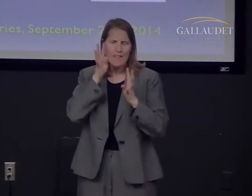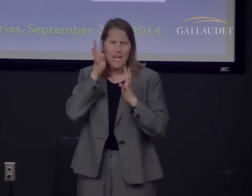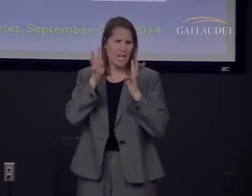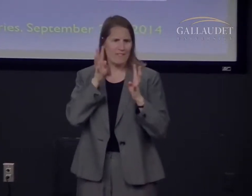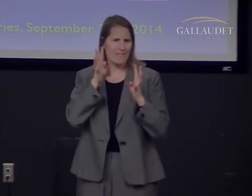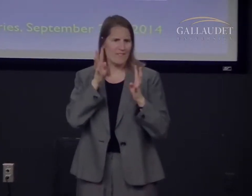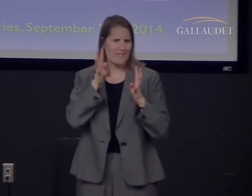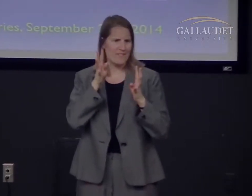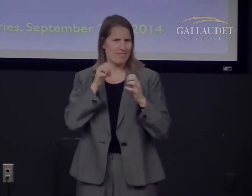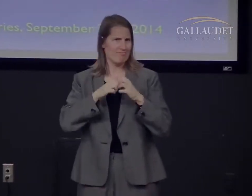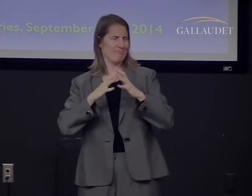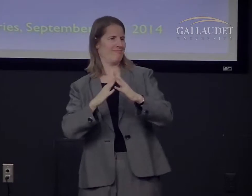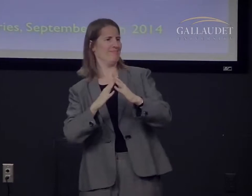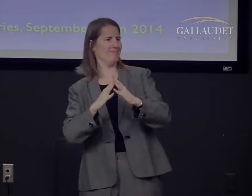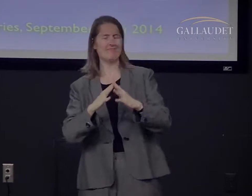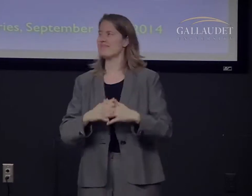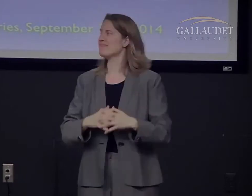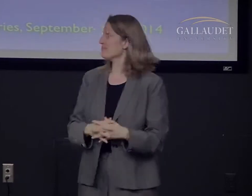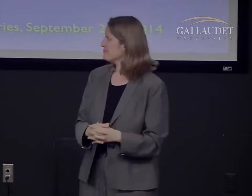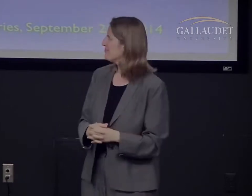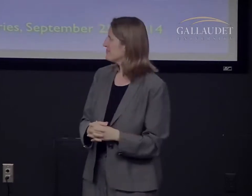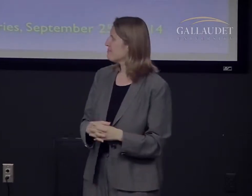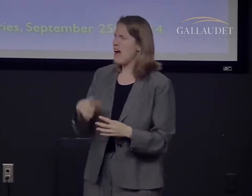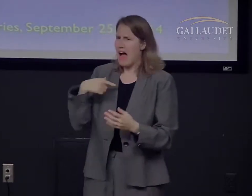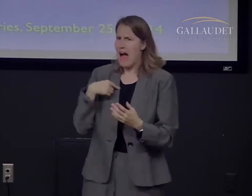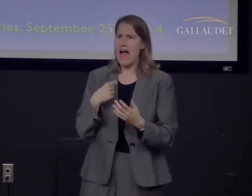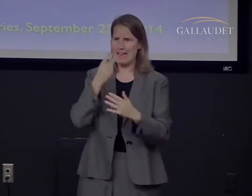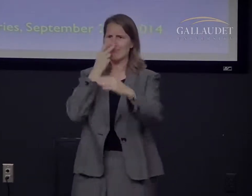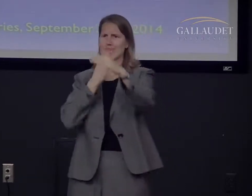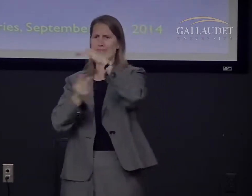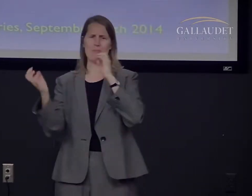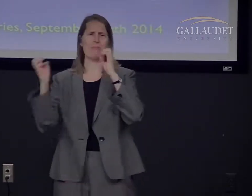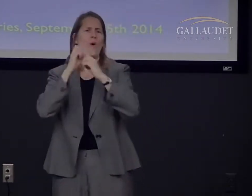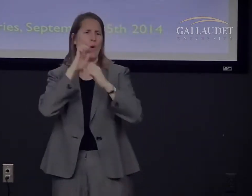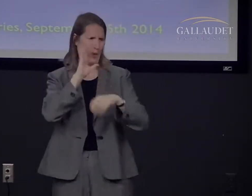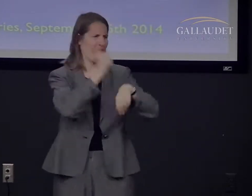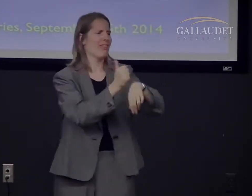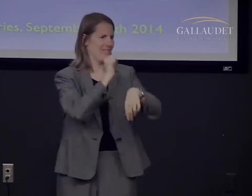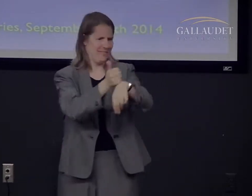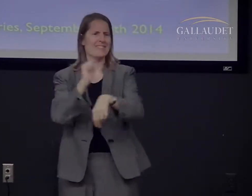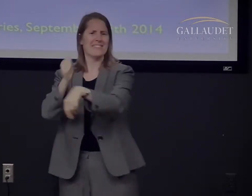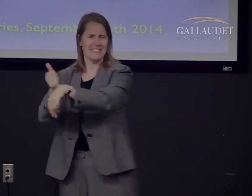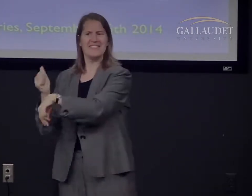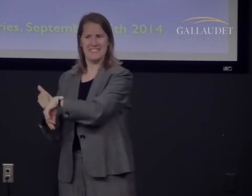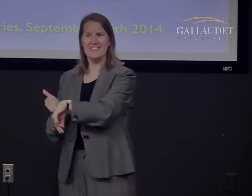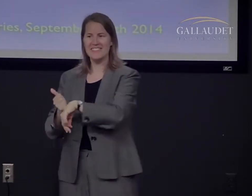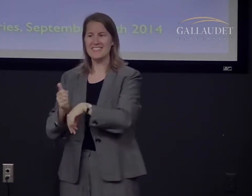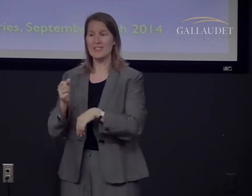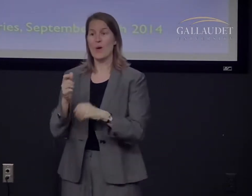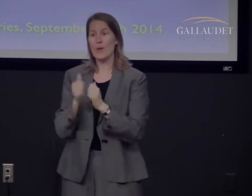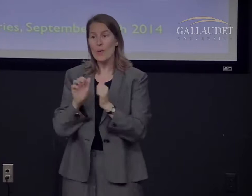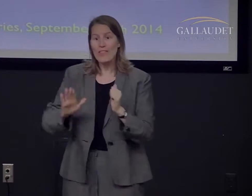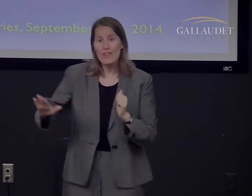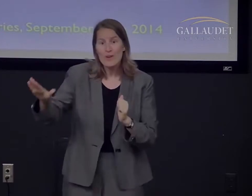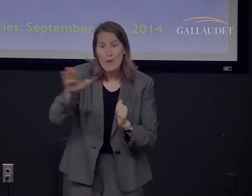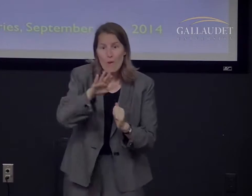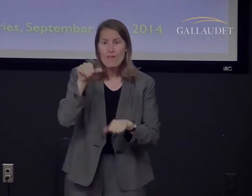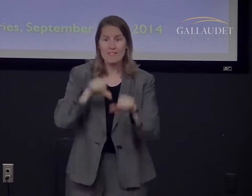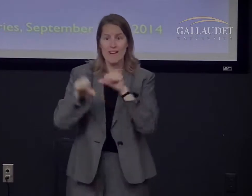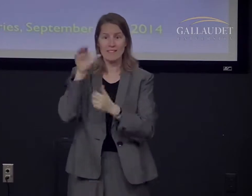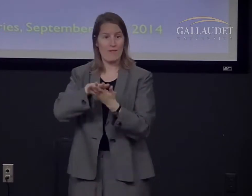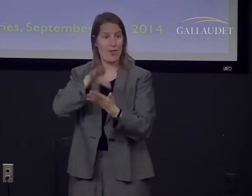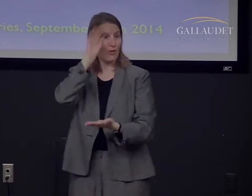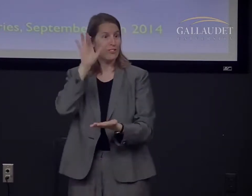to do, I think, and there's probably a lot more programs like it to follow. And together with your Science of Learning Center, you really